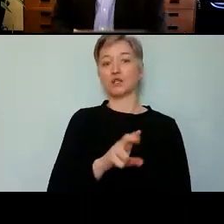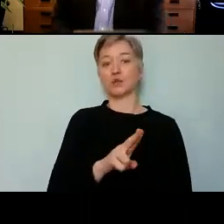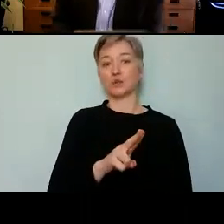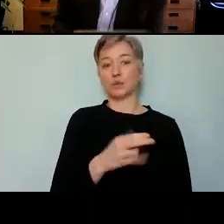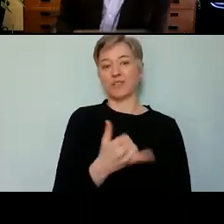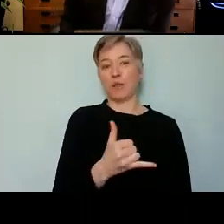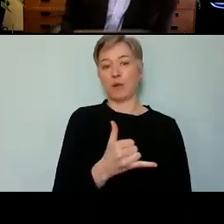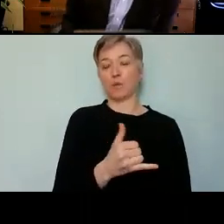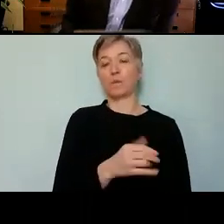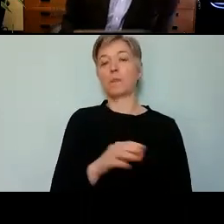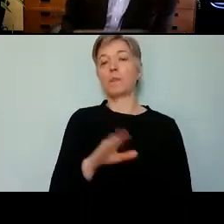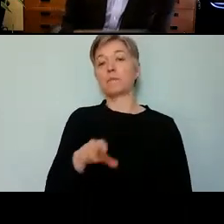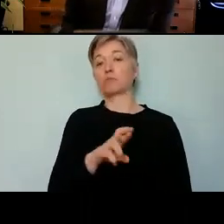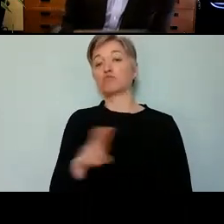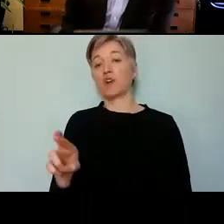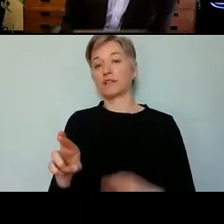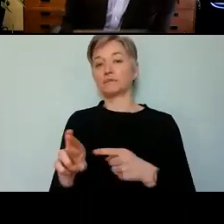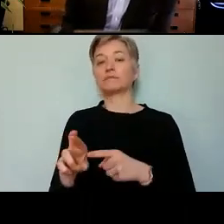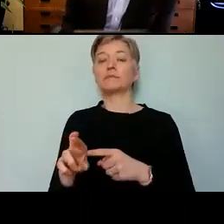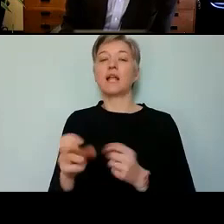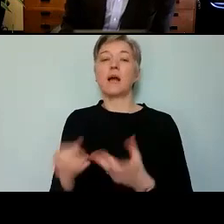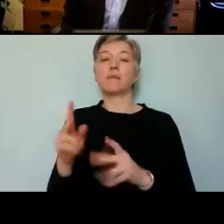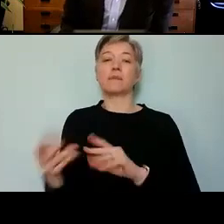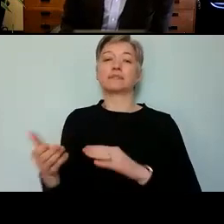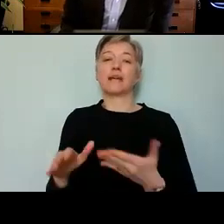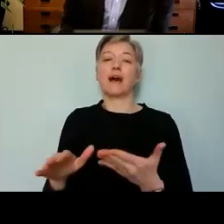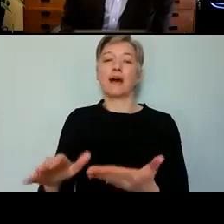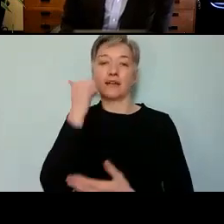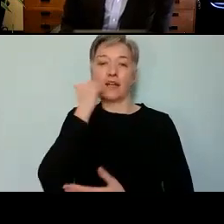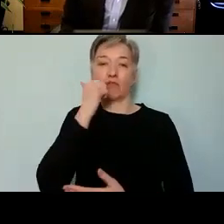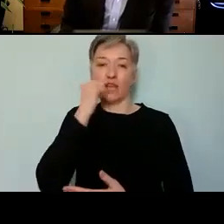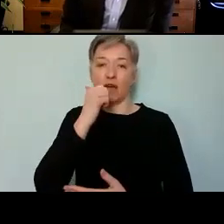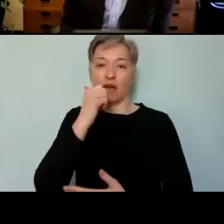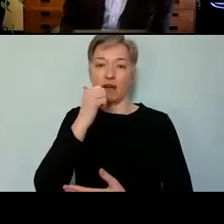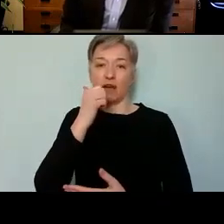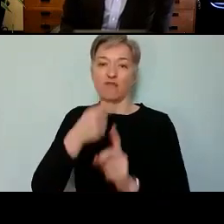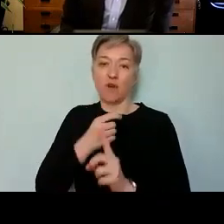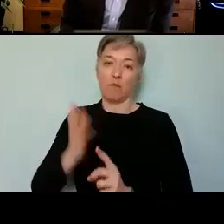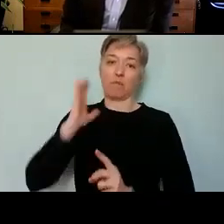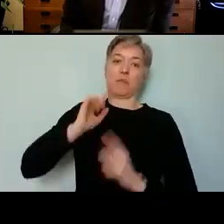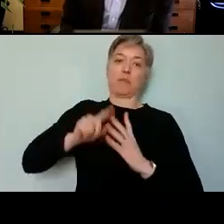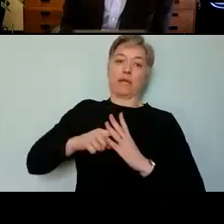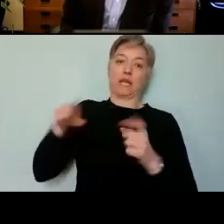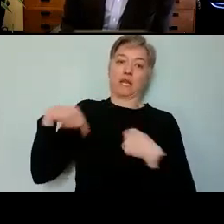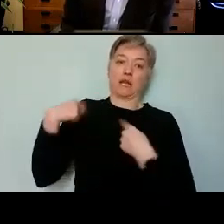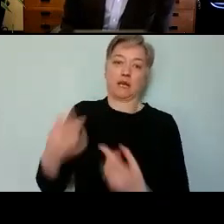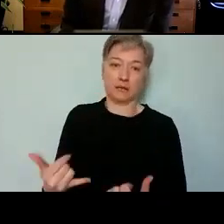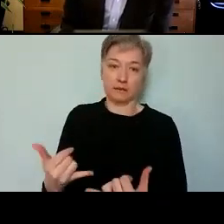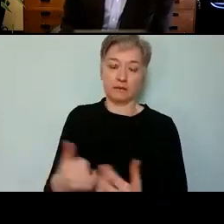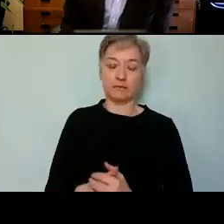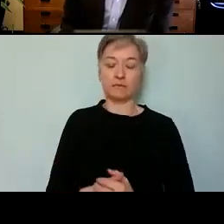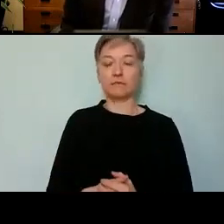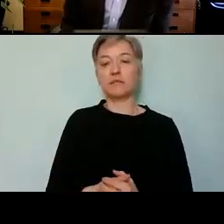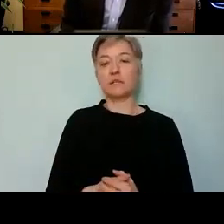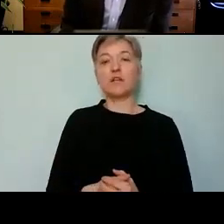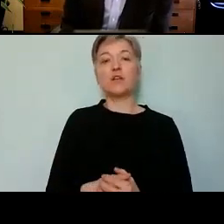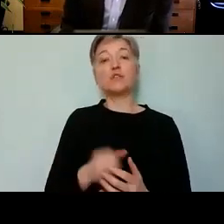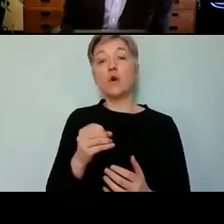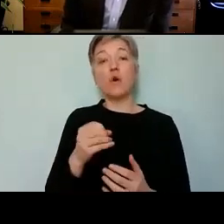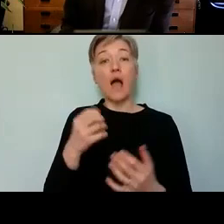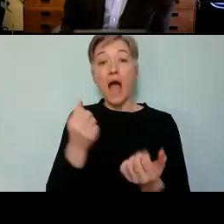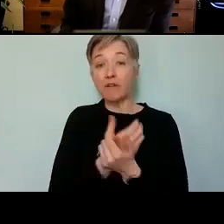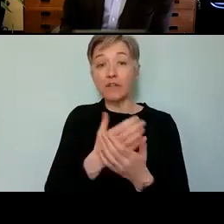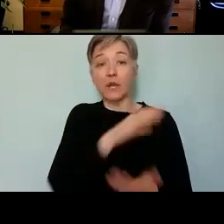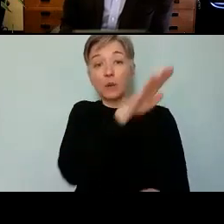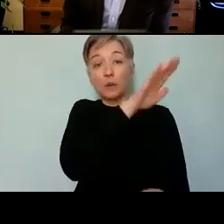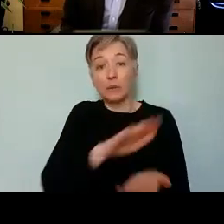death numbers per day going back to the beginning. And in every regard, things are turning up, things are